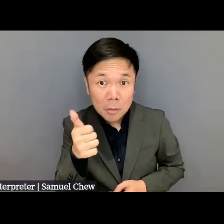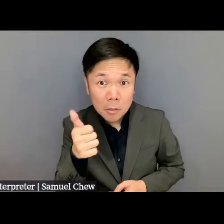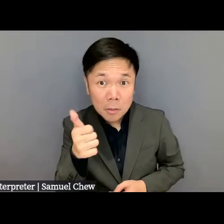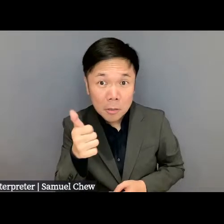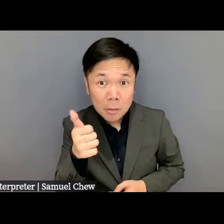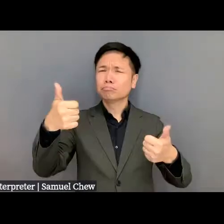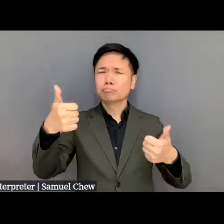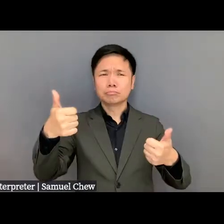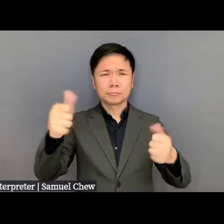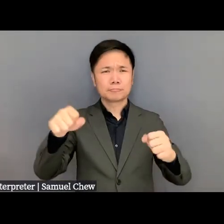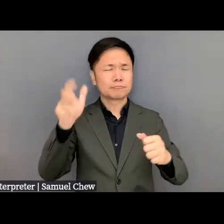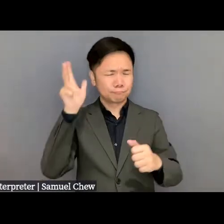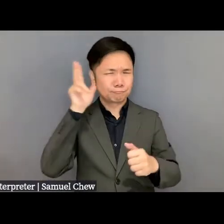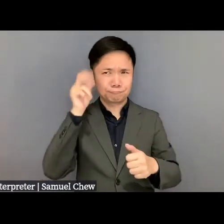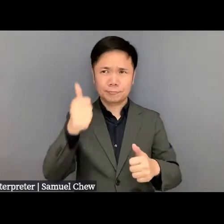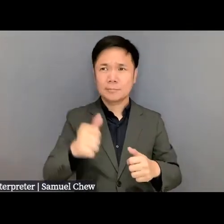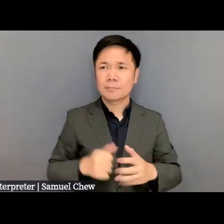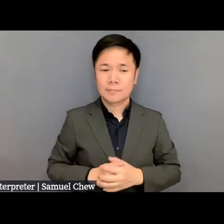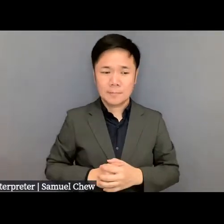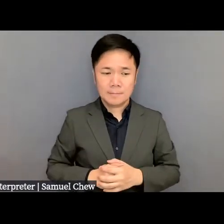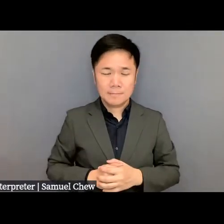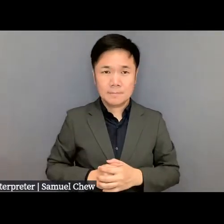Yes.